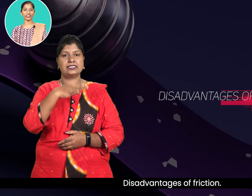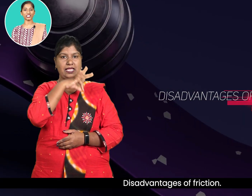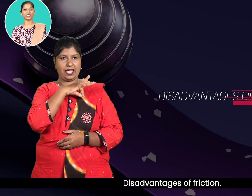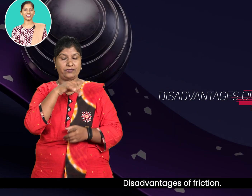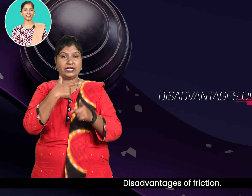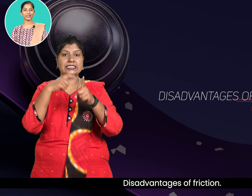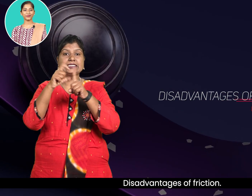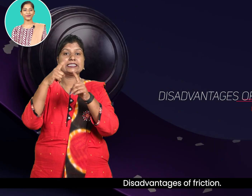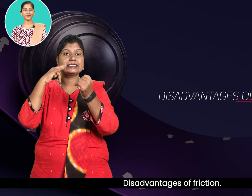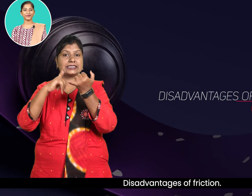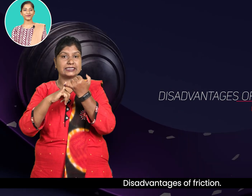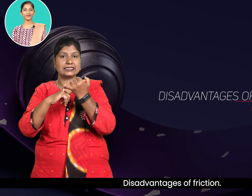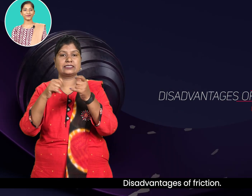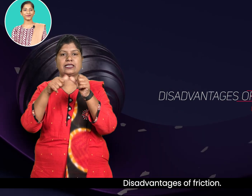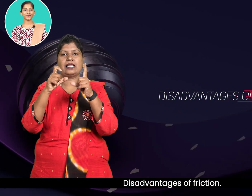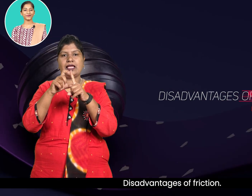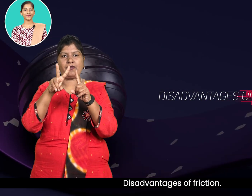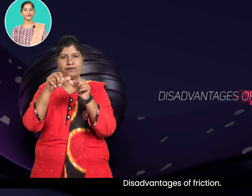Disadvantages of friction.